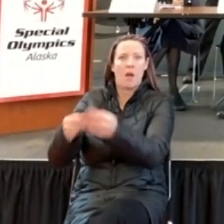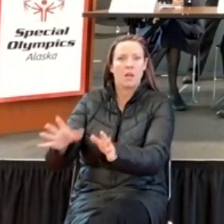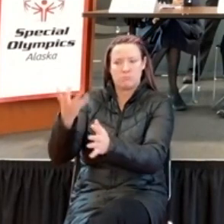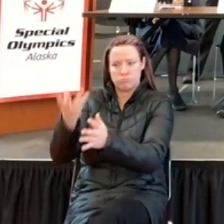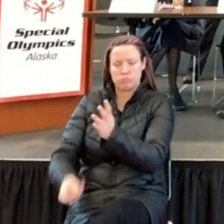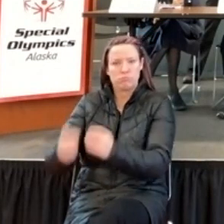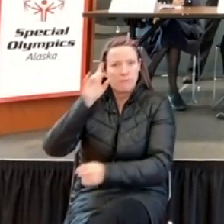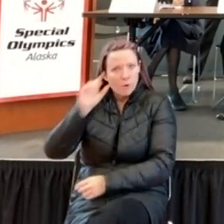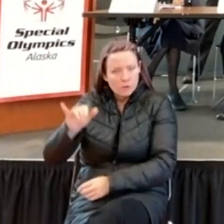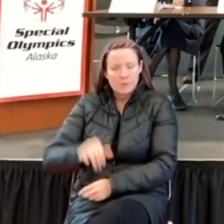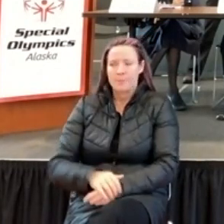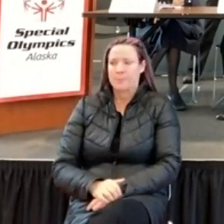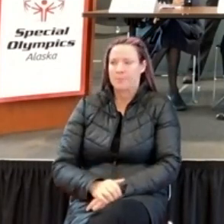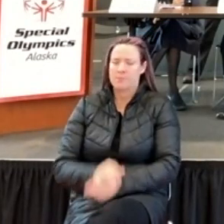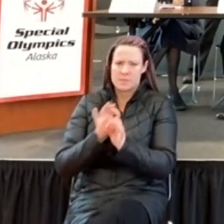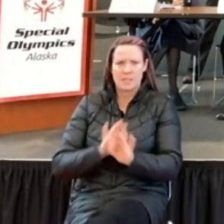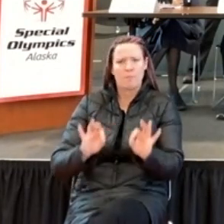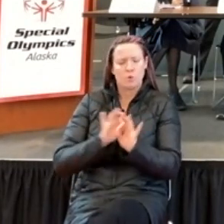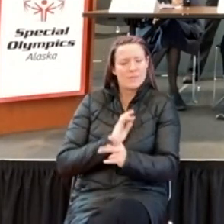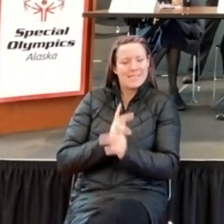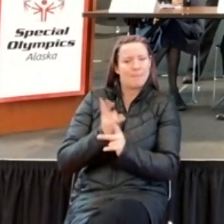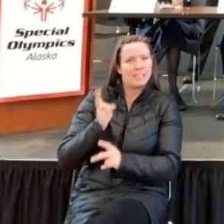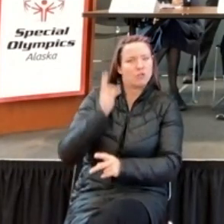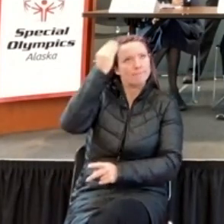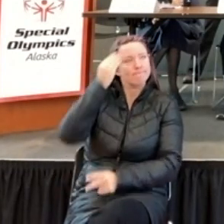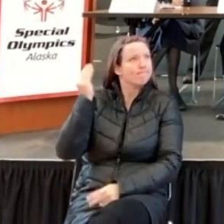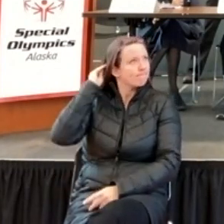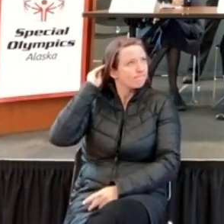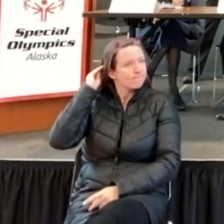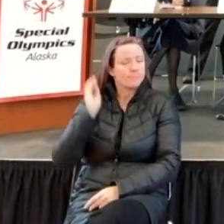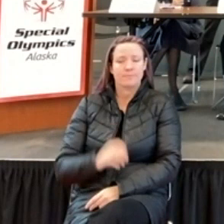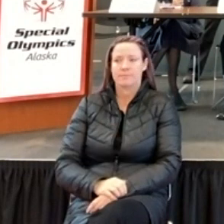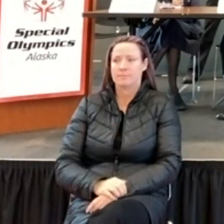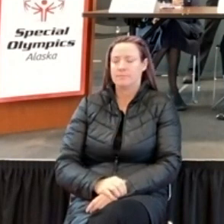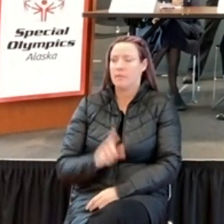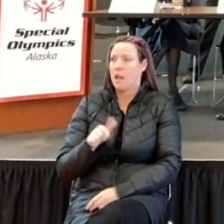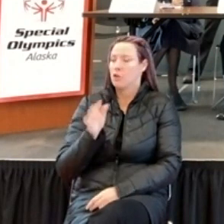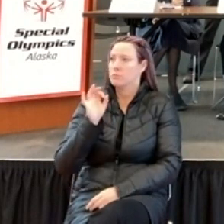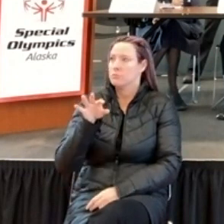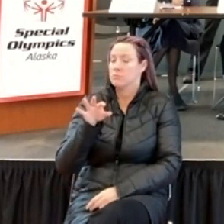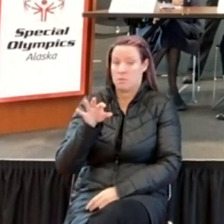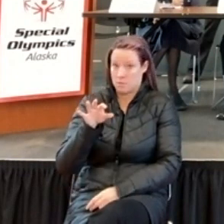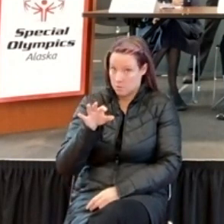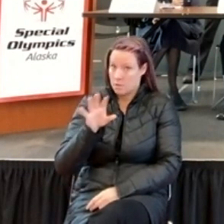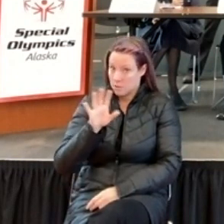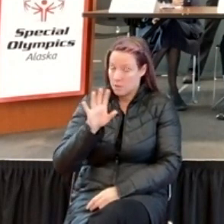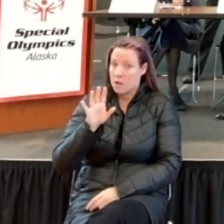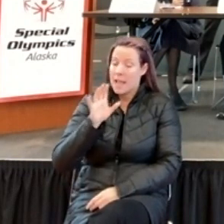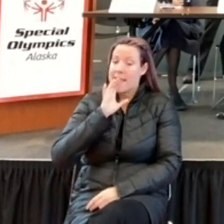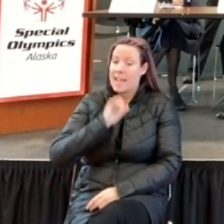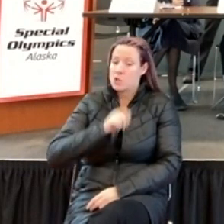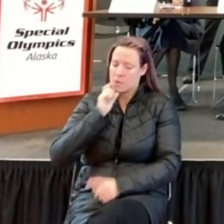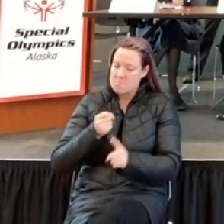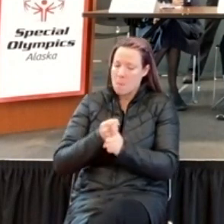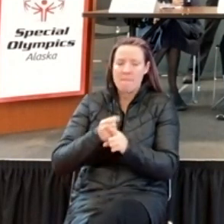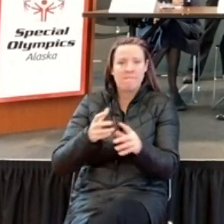generations. And it's important to have. The other thing is you'll age more quickly than imaginable.